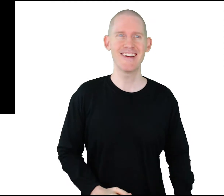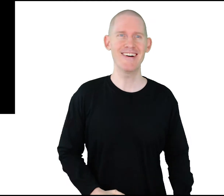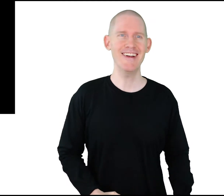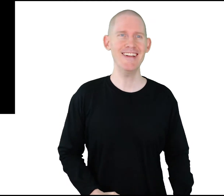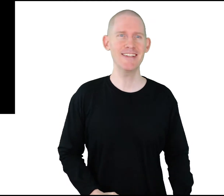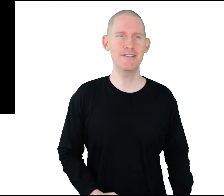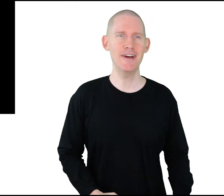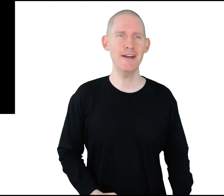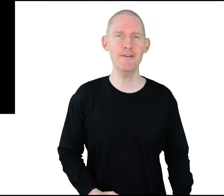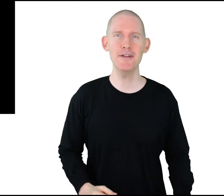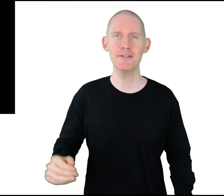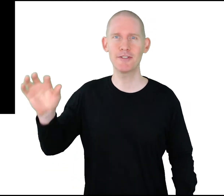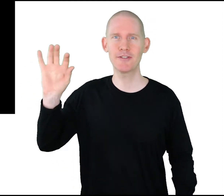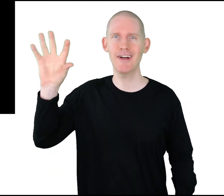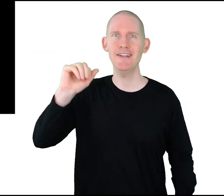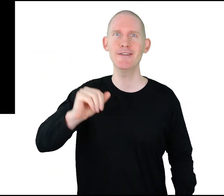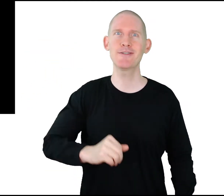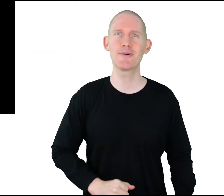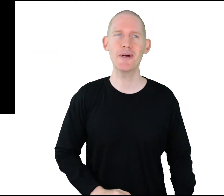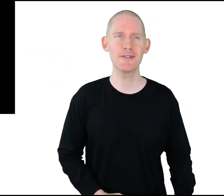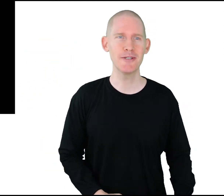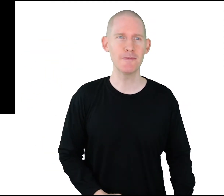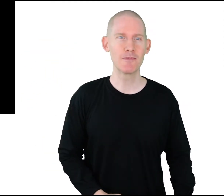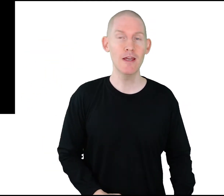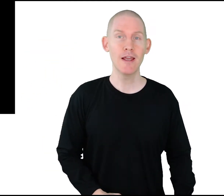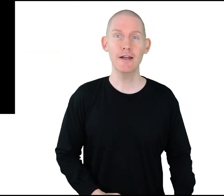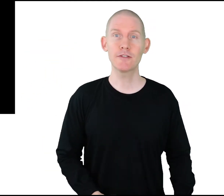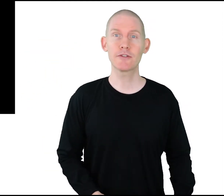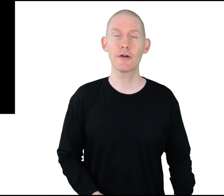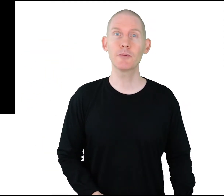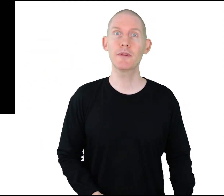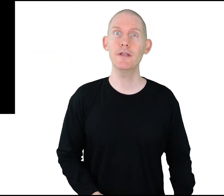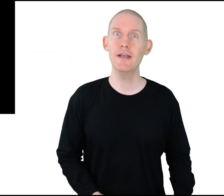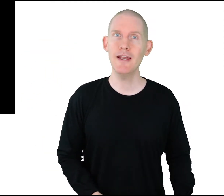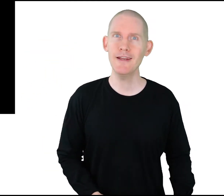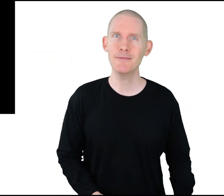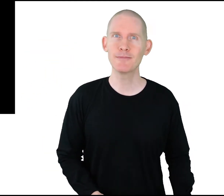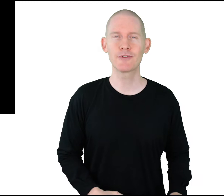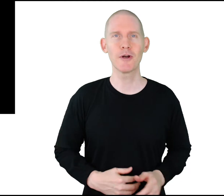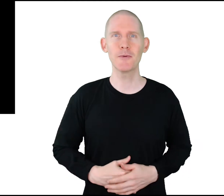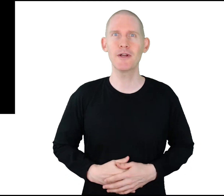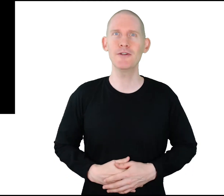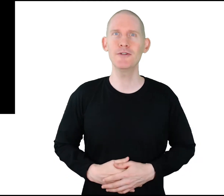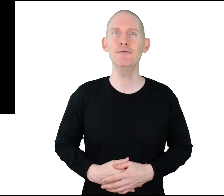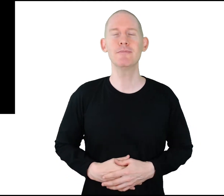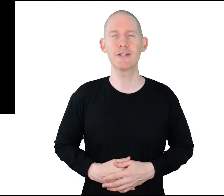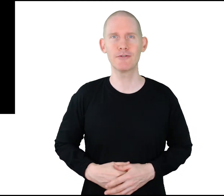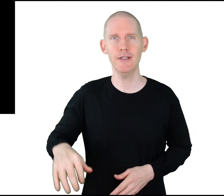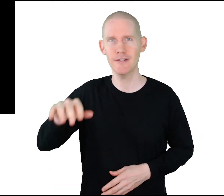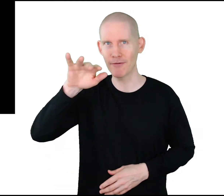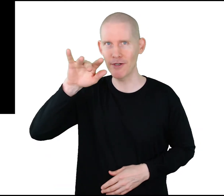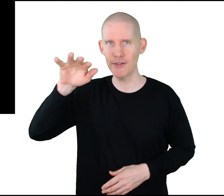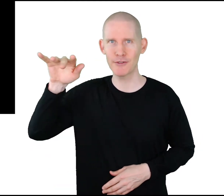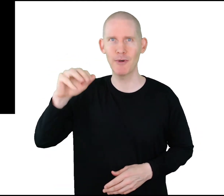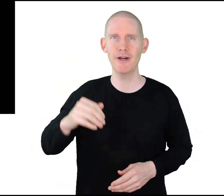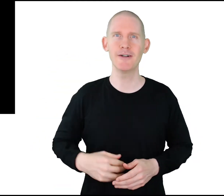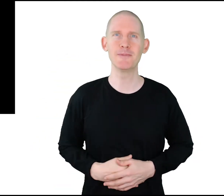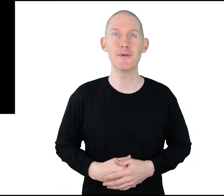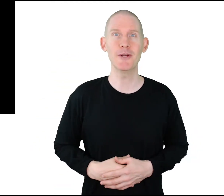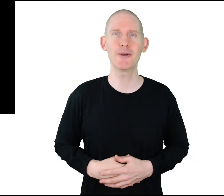All right, let's dive in and sign this question. And it starts with the name. So what are we going to do? That's right, finger spell. Here we